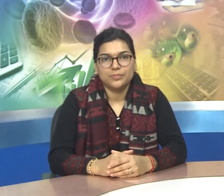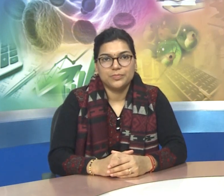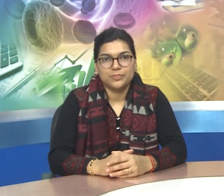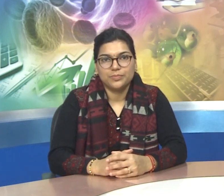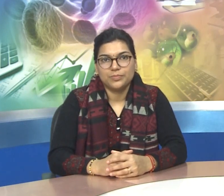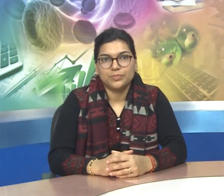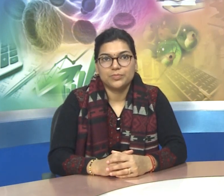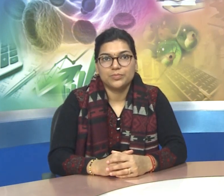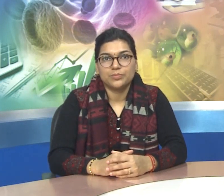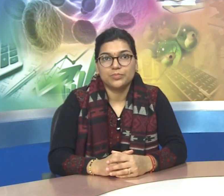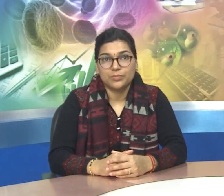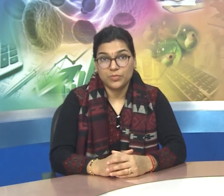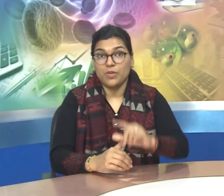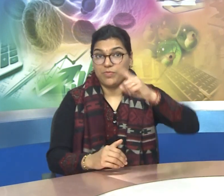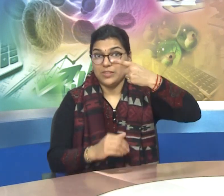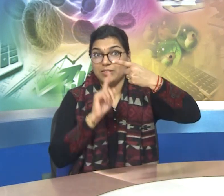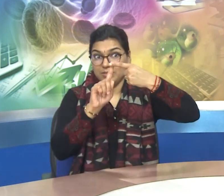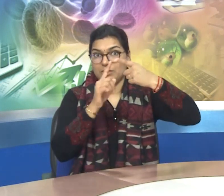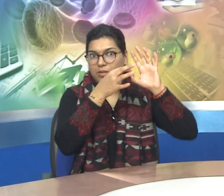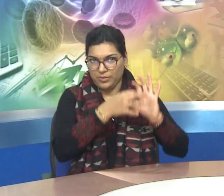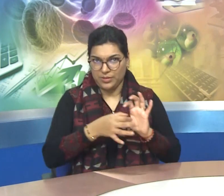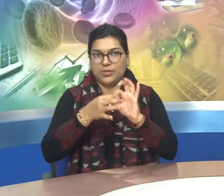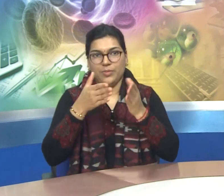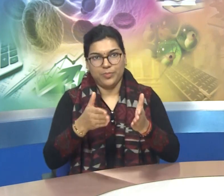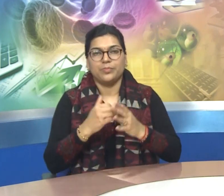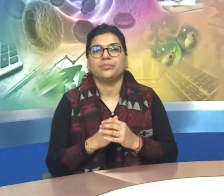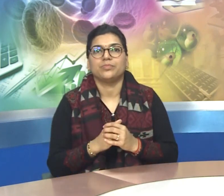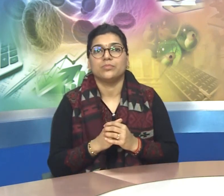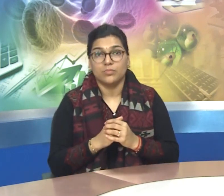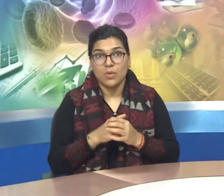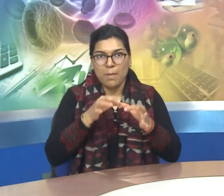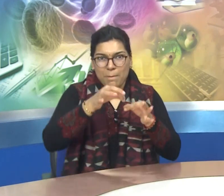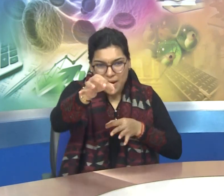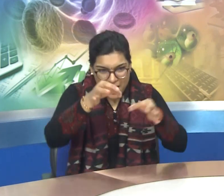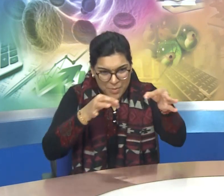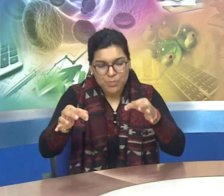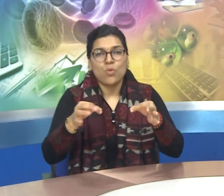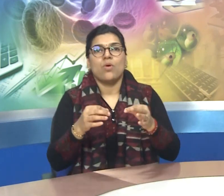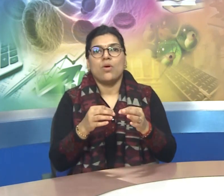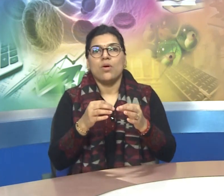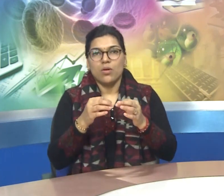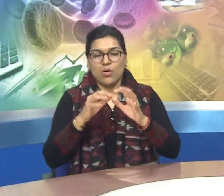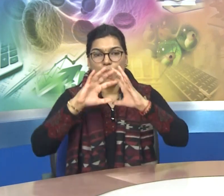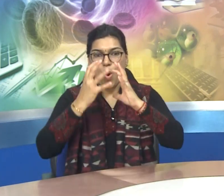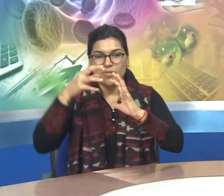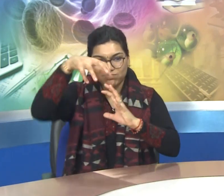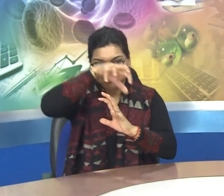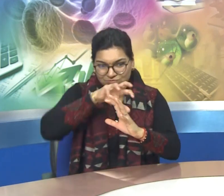The first one, which we discussed recently, was maps, atlases, and globes.